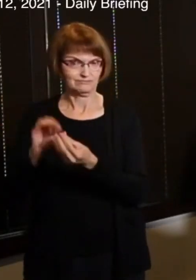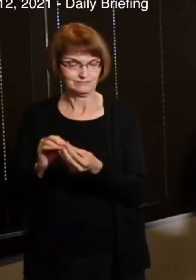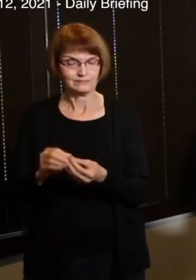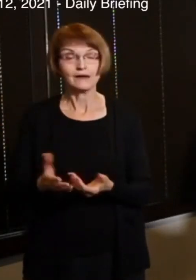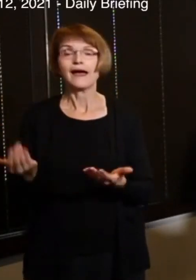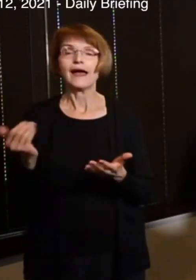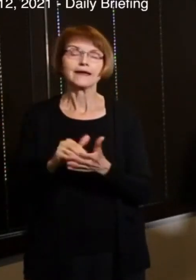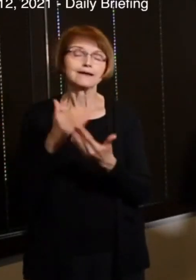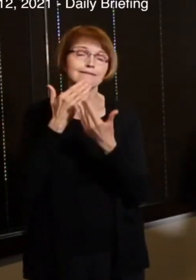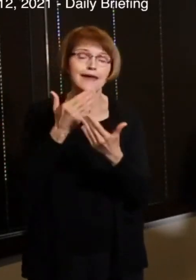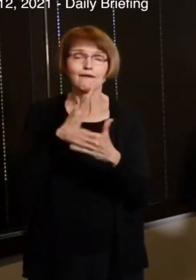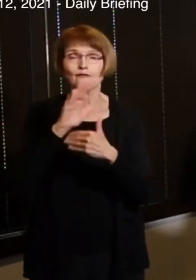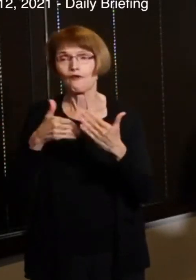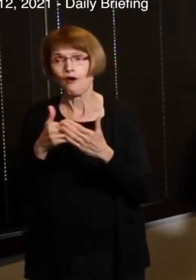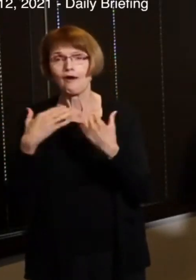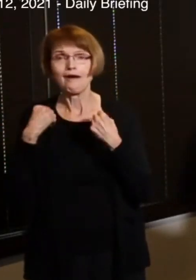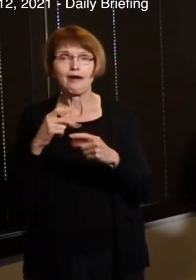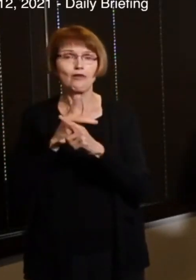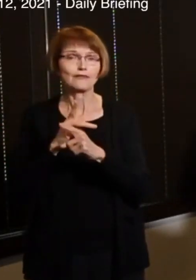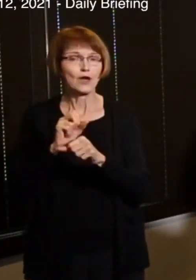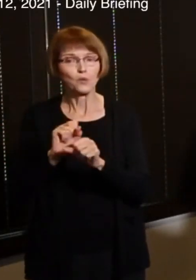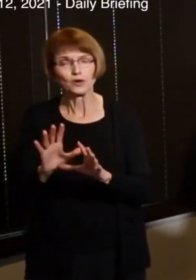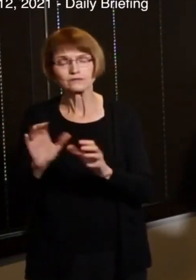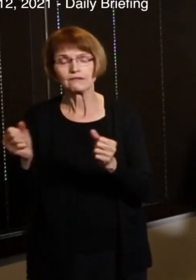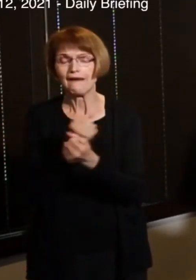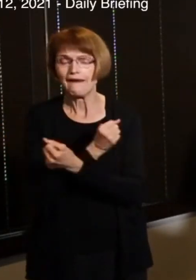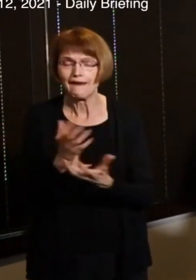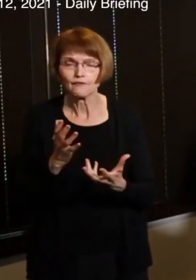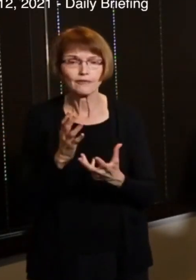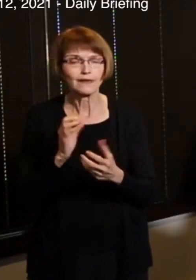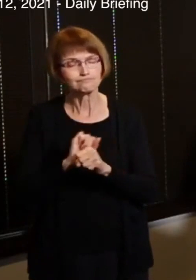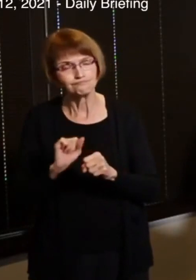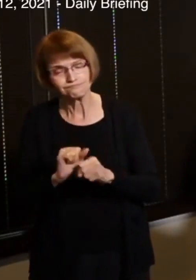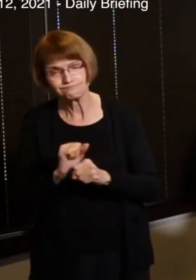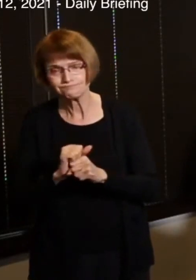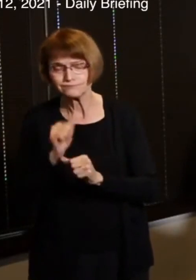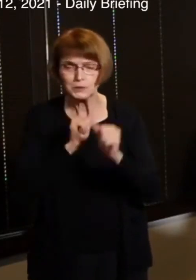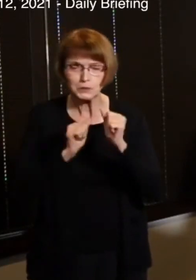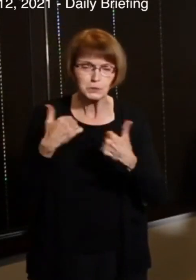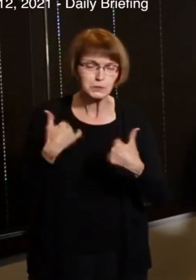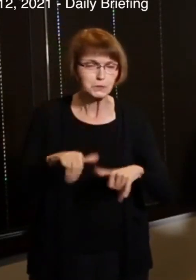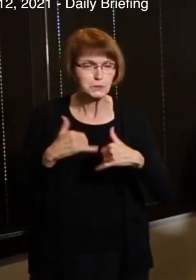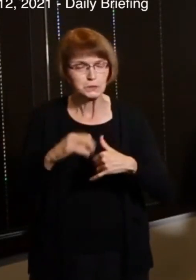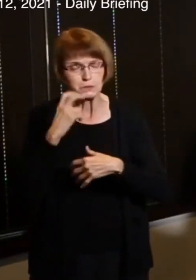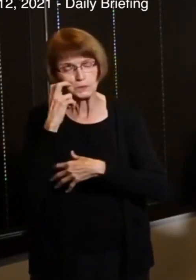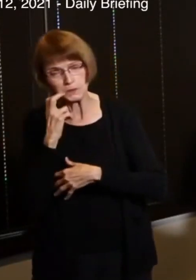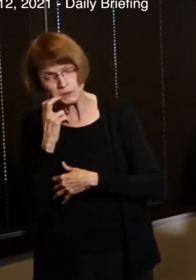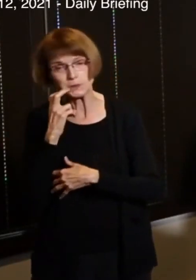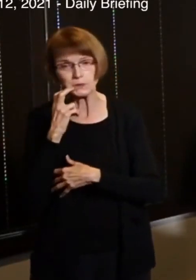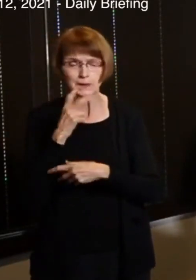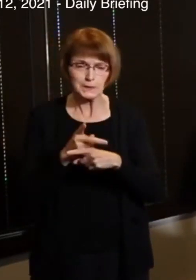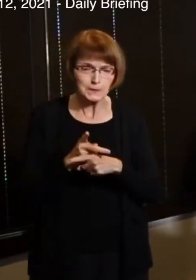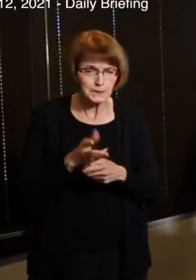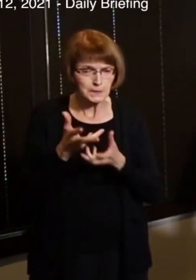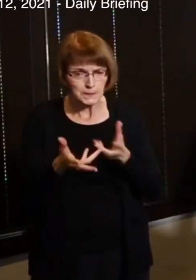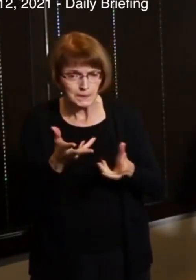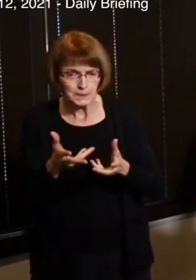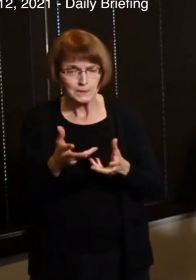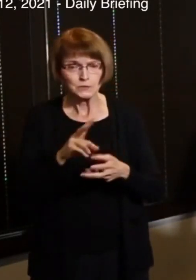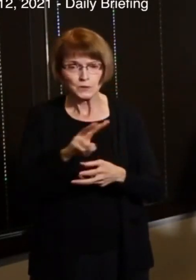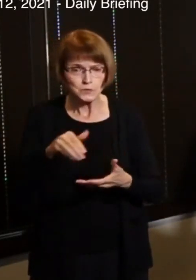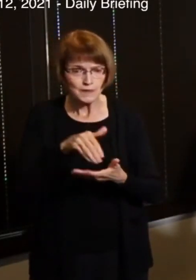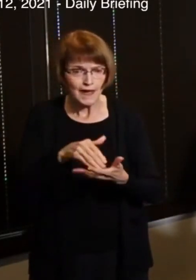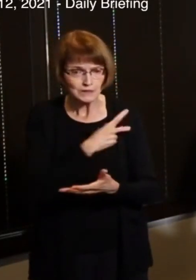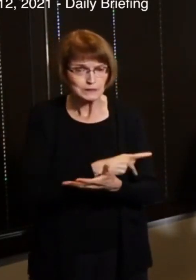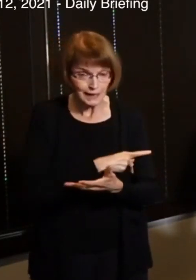shout out to all of our healthcare workers for everything that they've done to take care of these 22,000 patients and get them better and back home